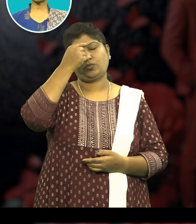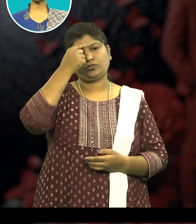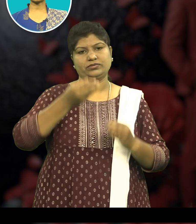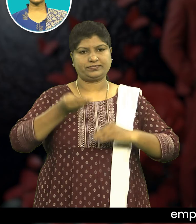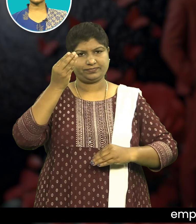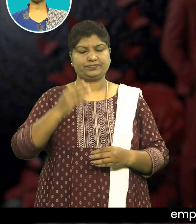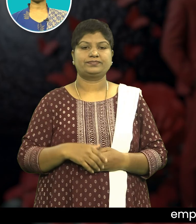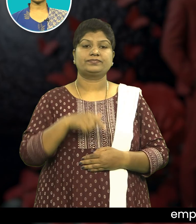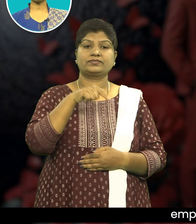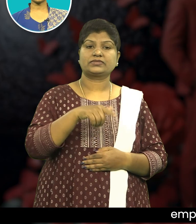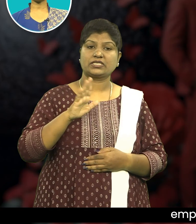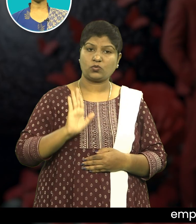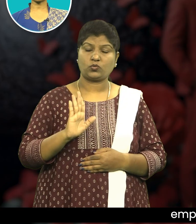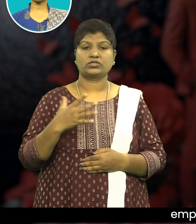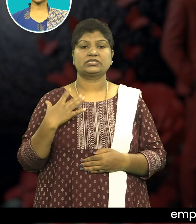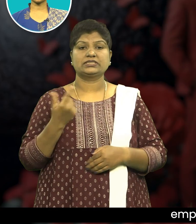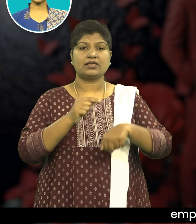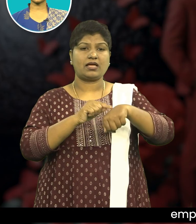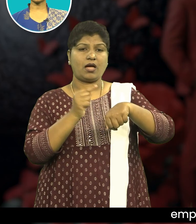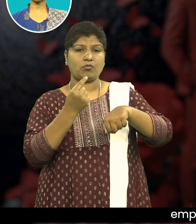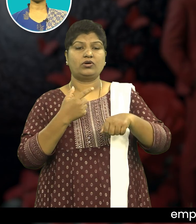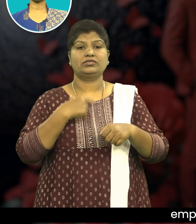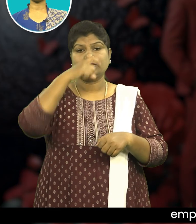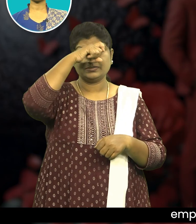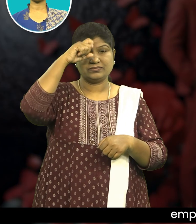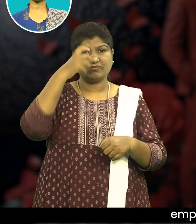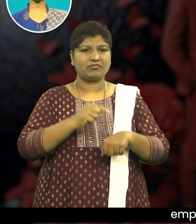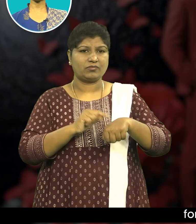It also curtails employment opportunities